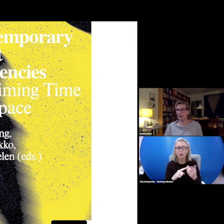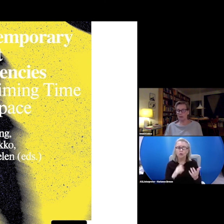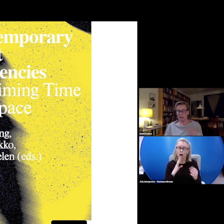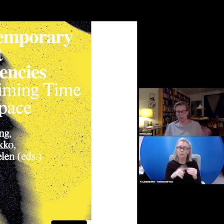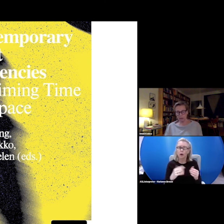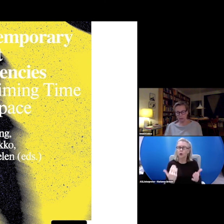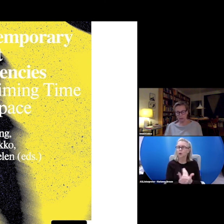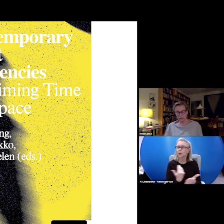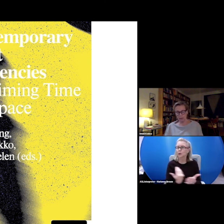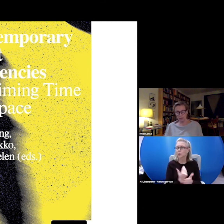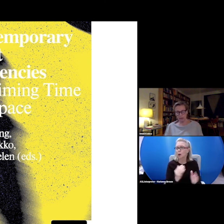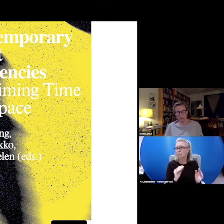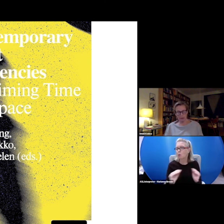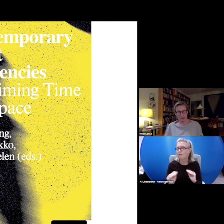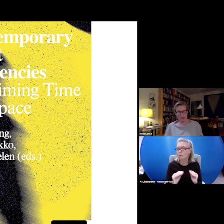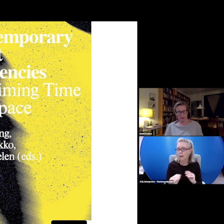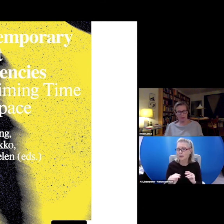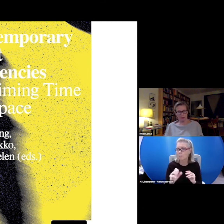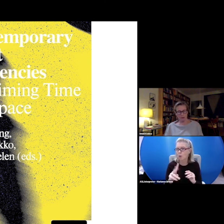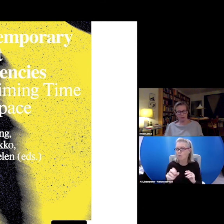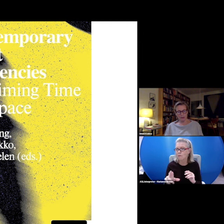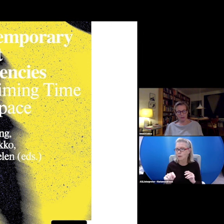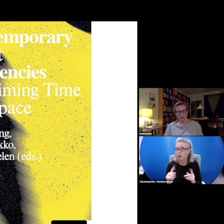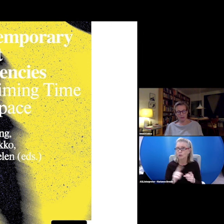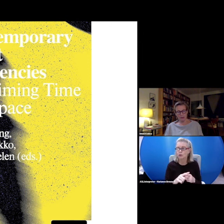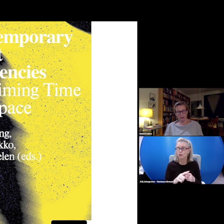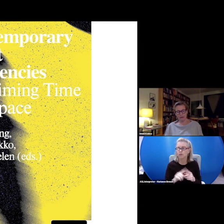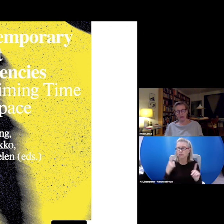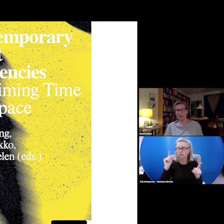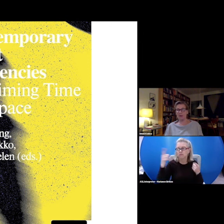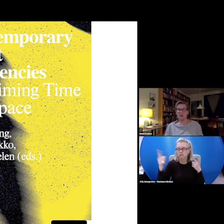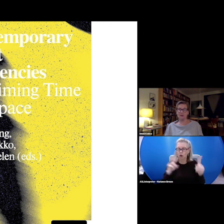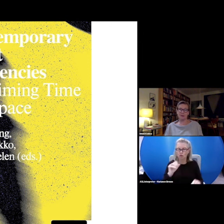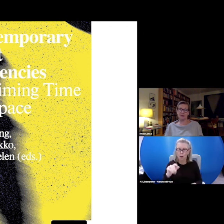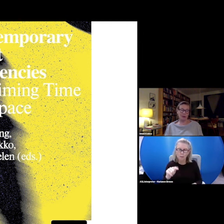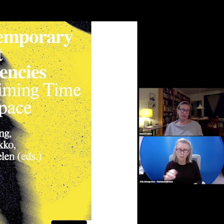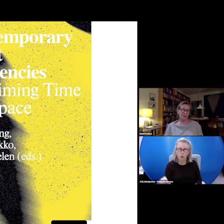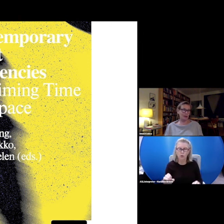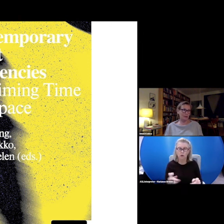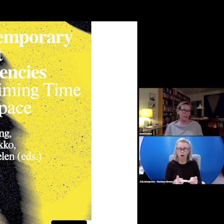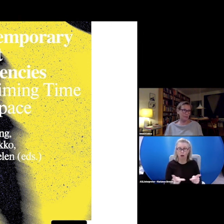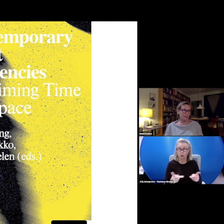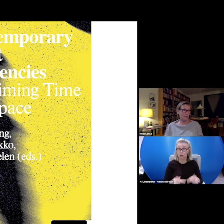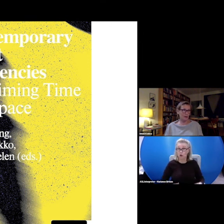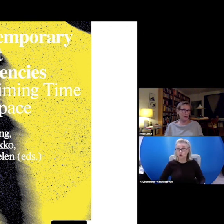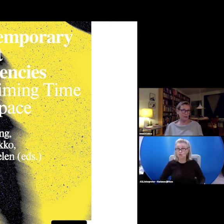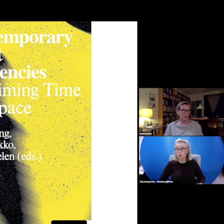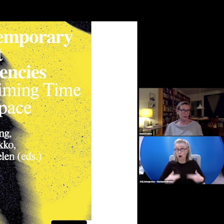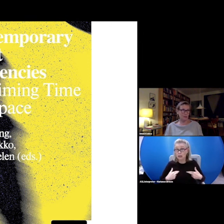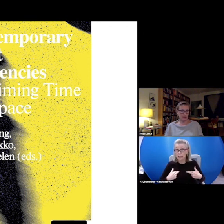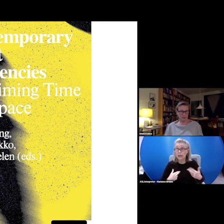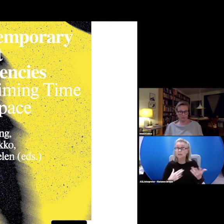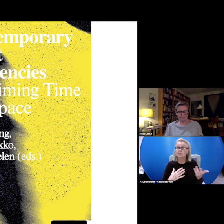movement to remote locations, wildernesses and villages. Often they were established by